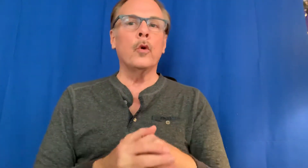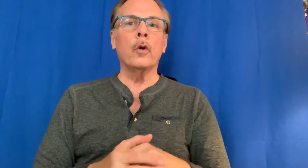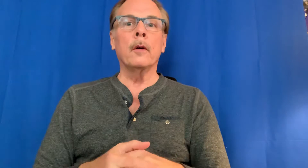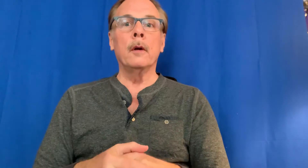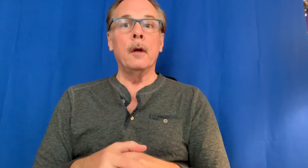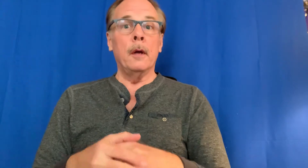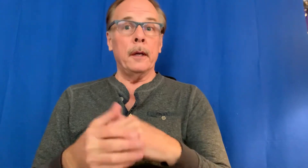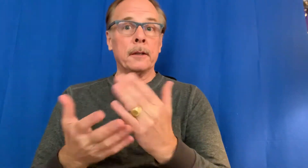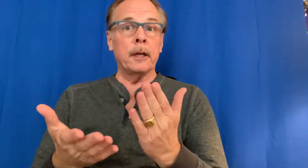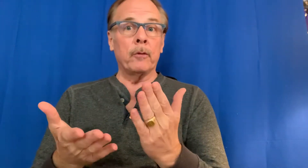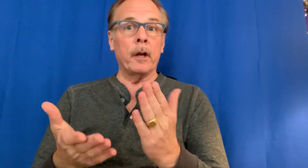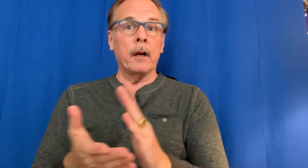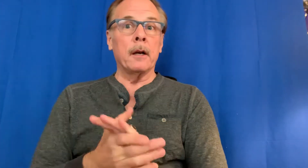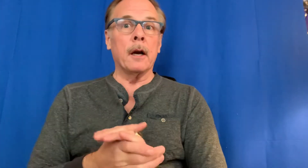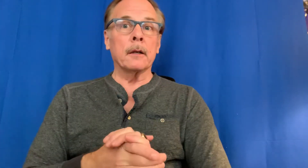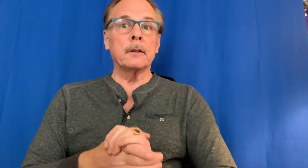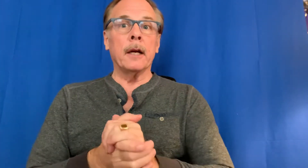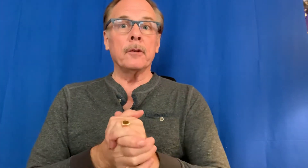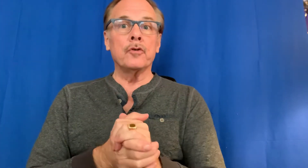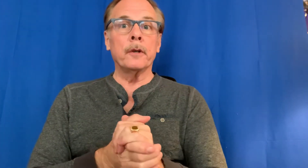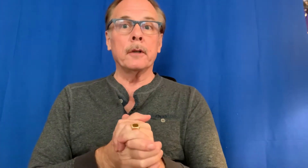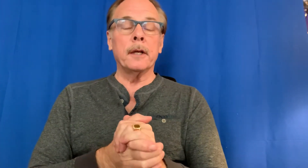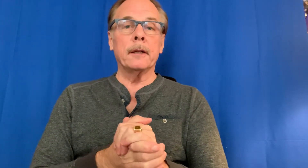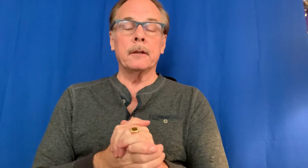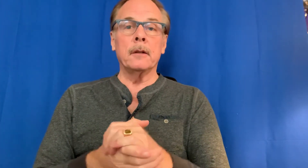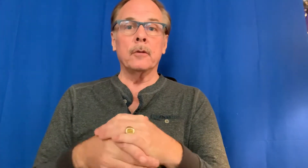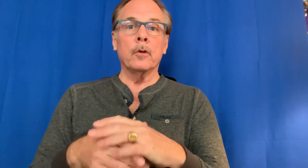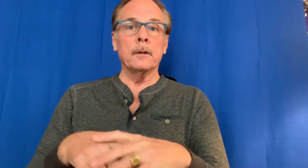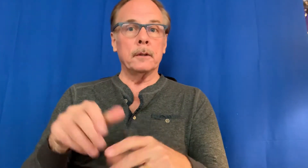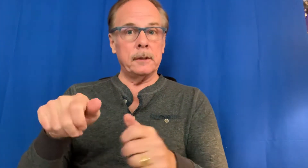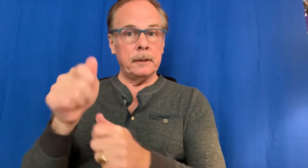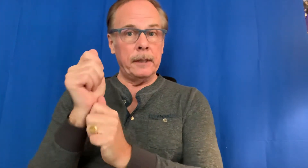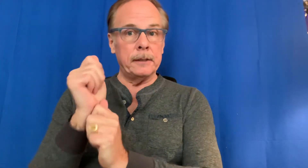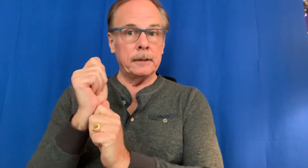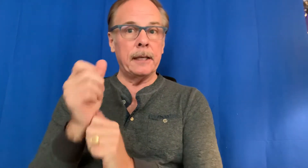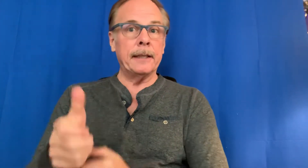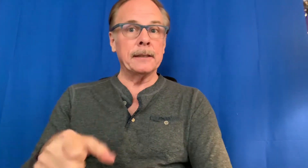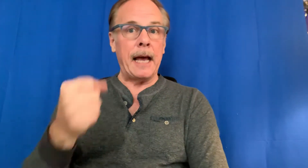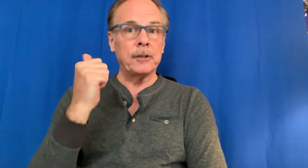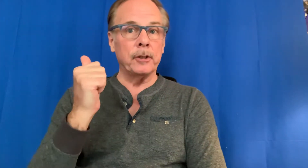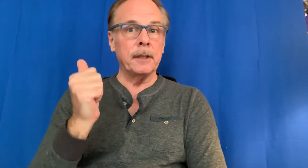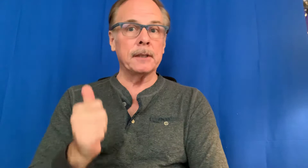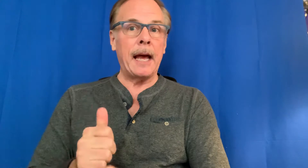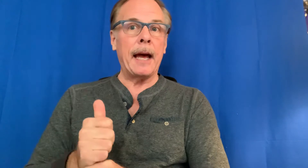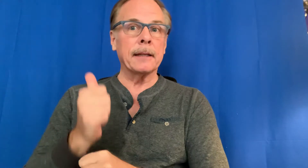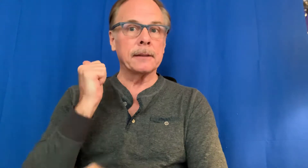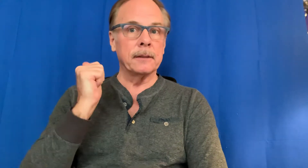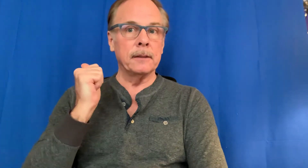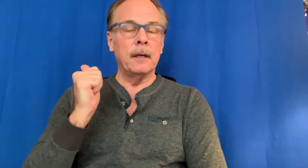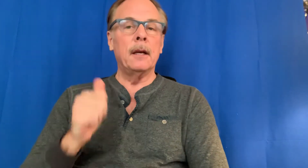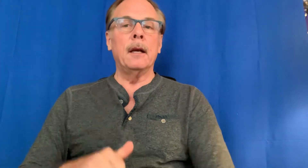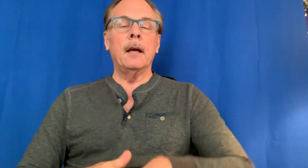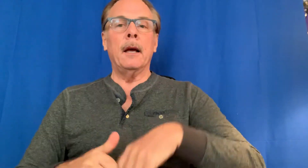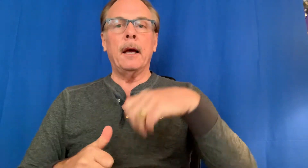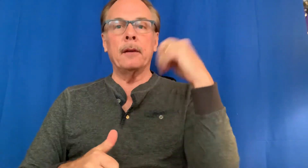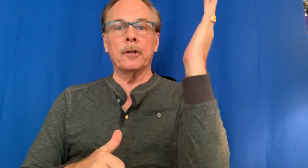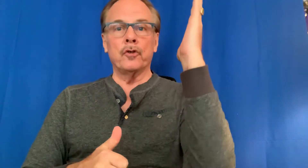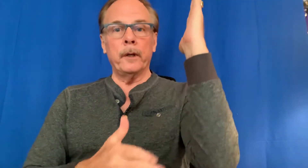or he's getting ready to knock down the tree, or take his hatchet, his axe, and the tree